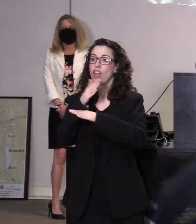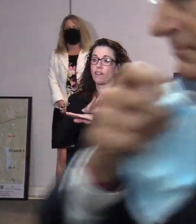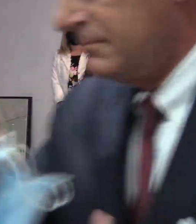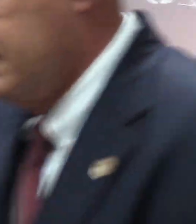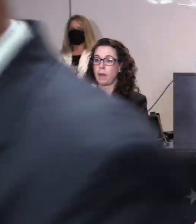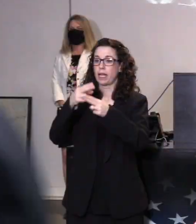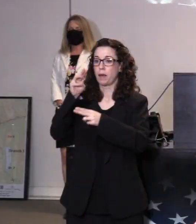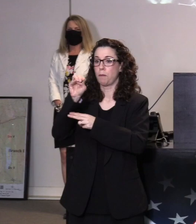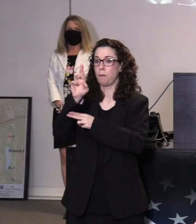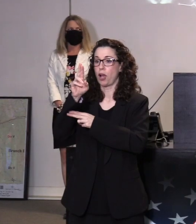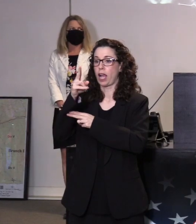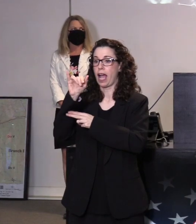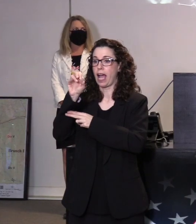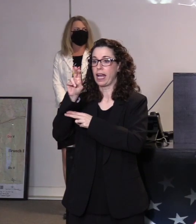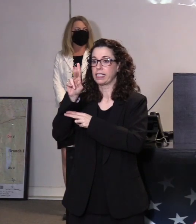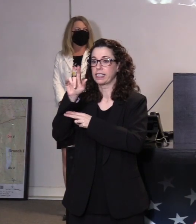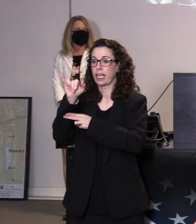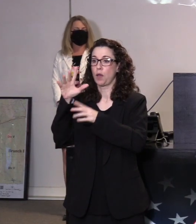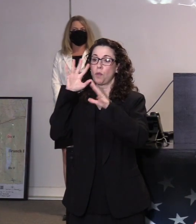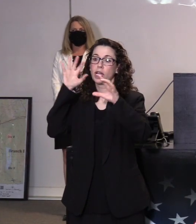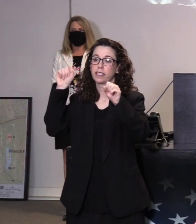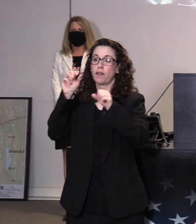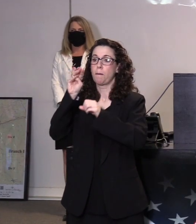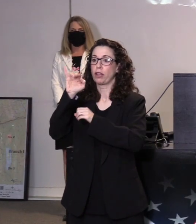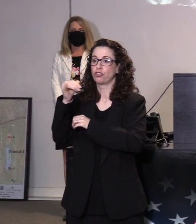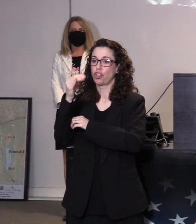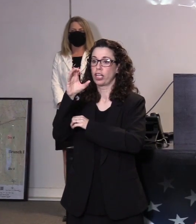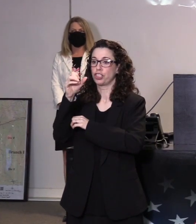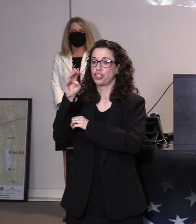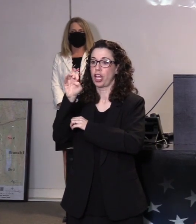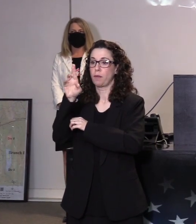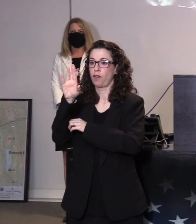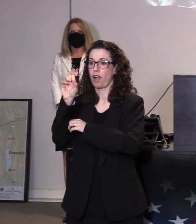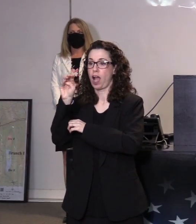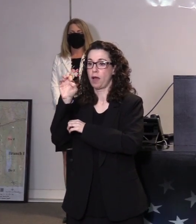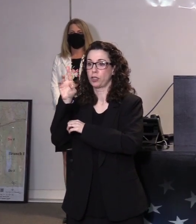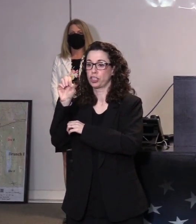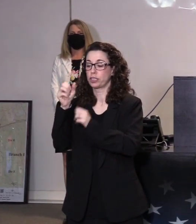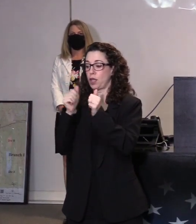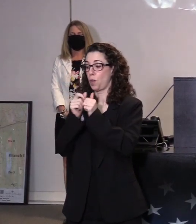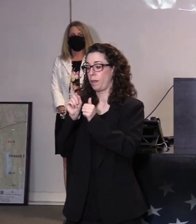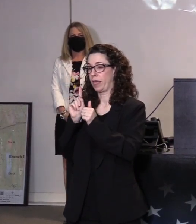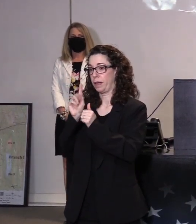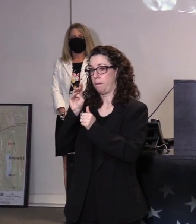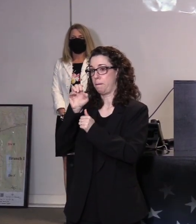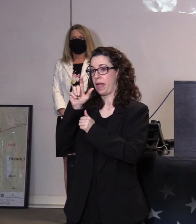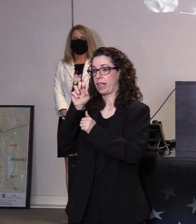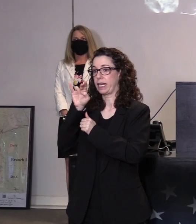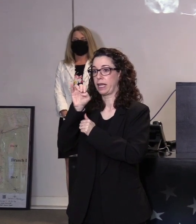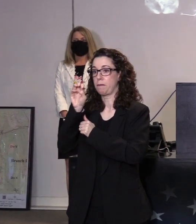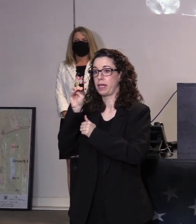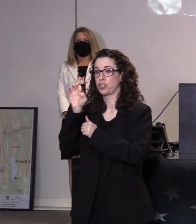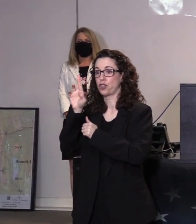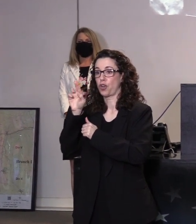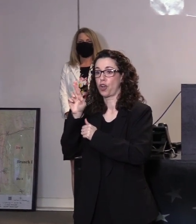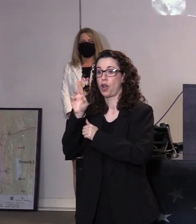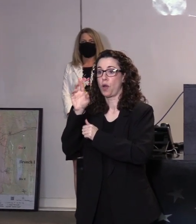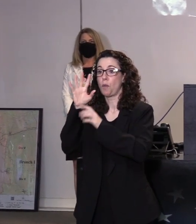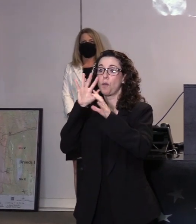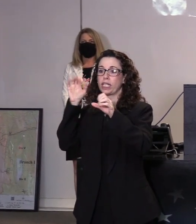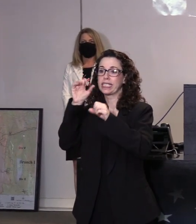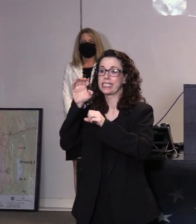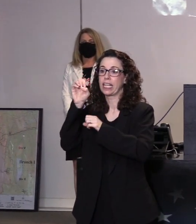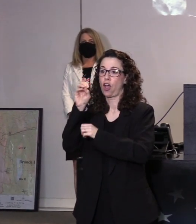name is Mark Hinesley, President of the Mount Juliet Chamber of Commerce. With me is Melanie Mentor, President and CEO of the